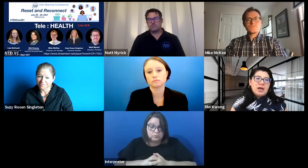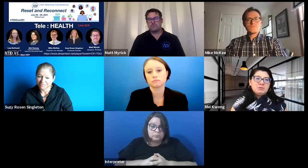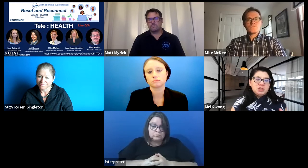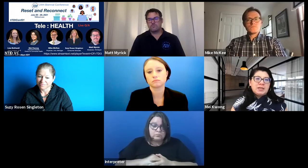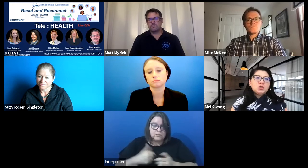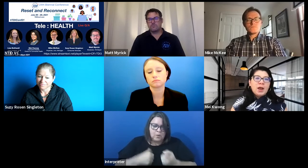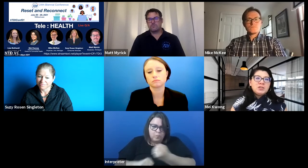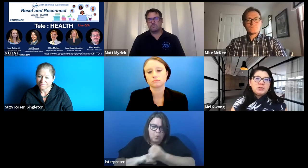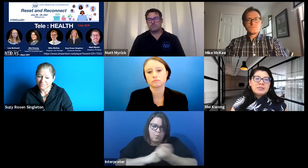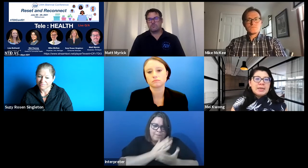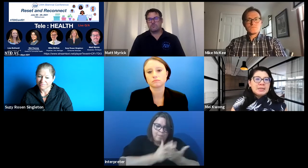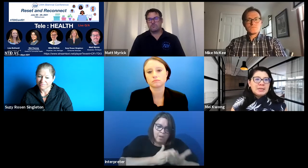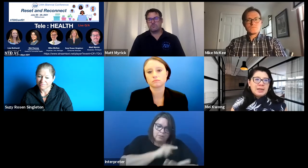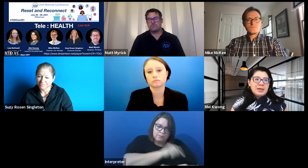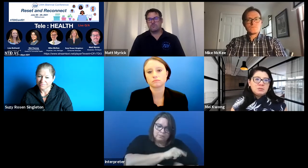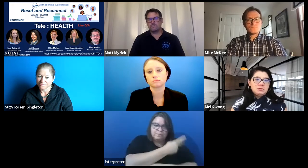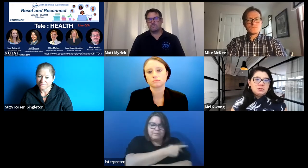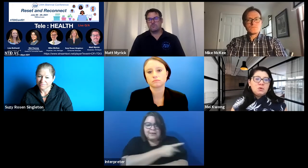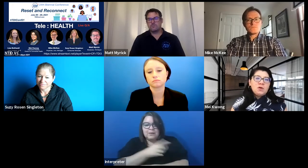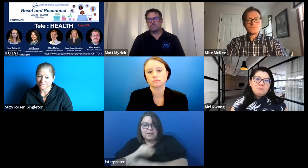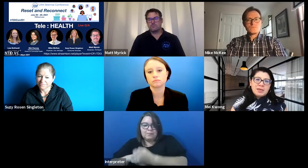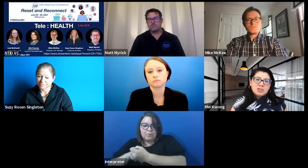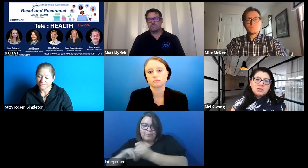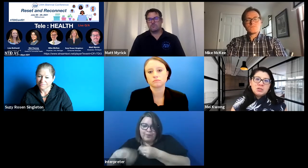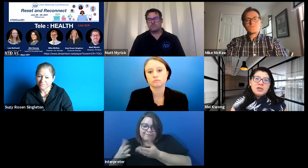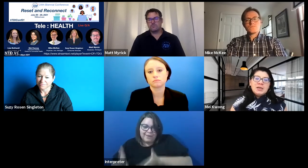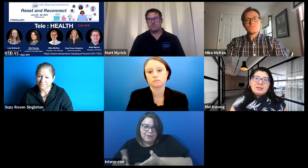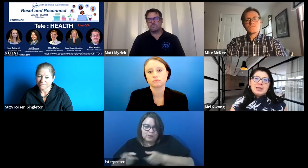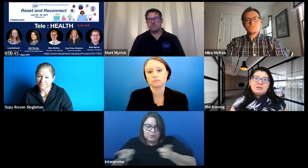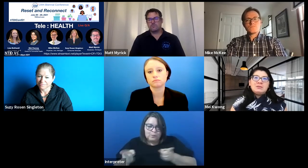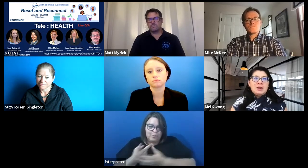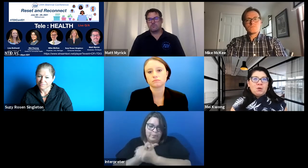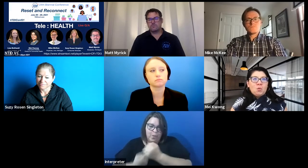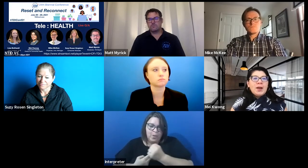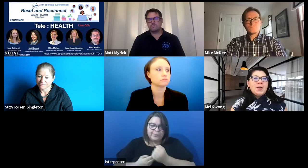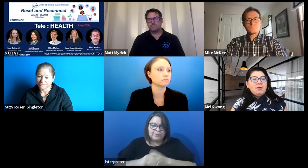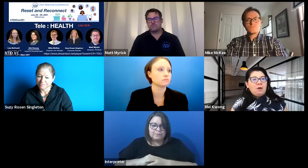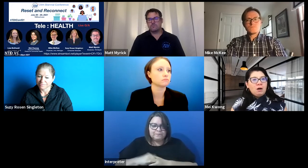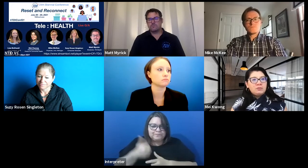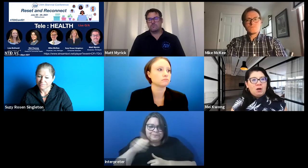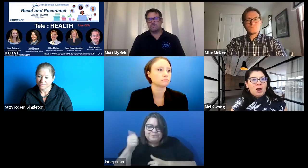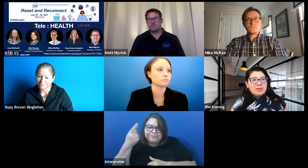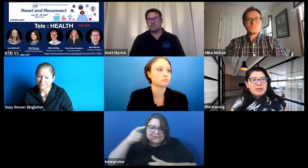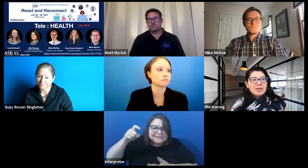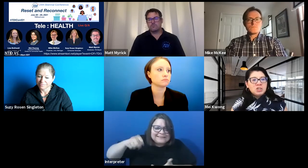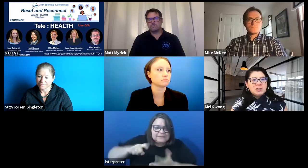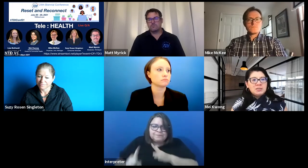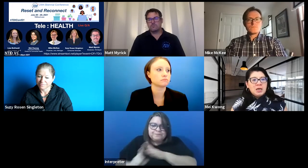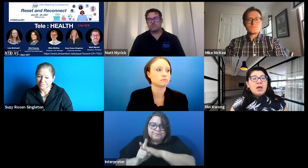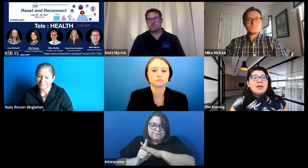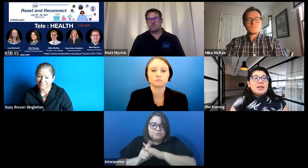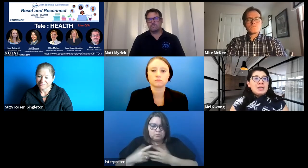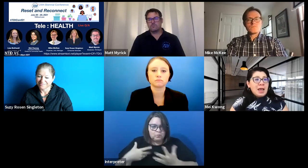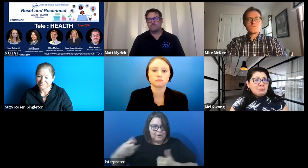providers up to like try to address any need that comes through their door, make sure that, you know, they're aware of all of their